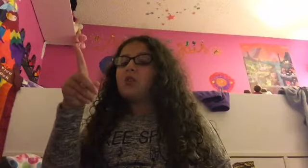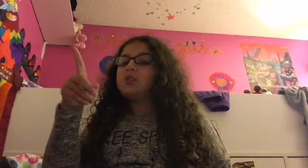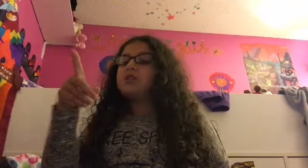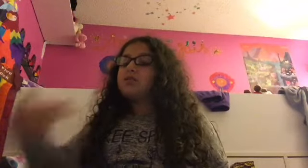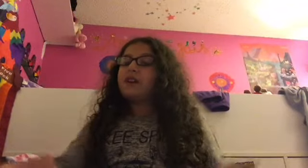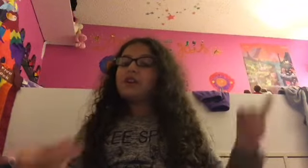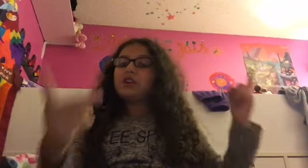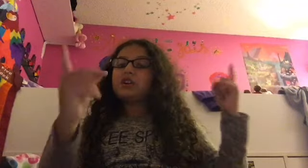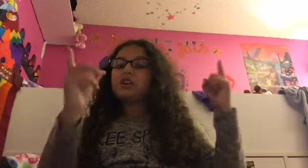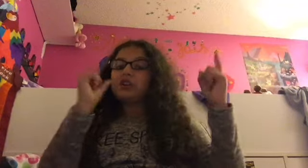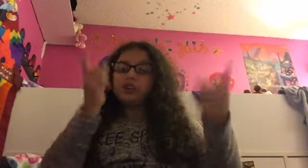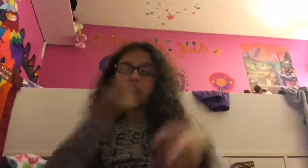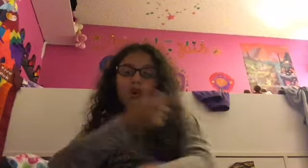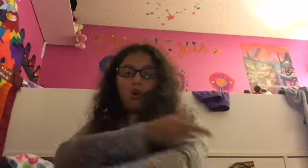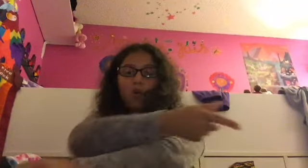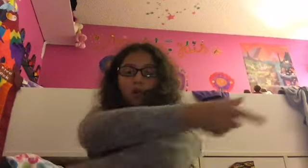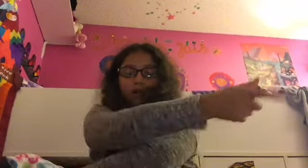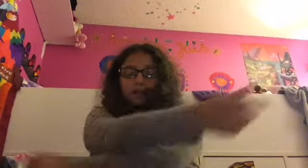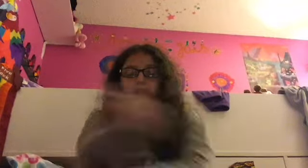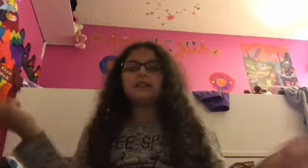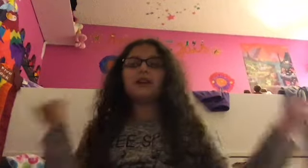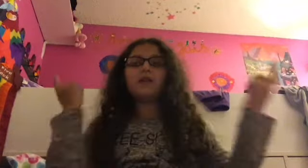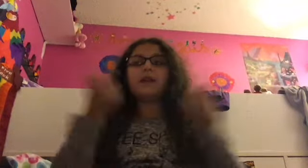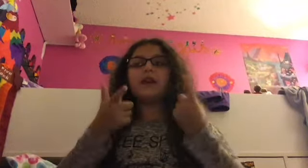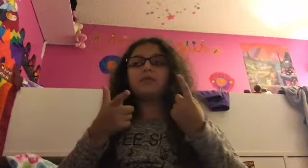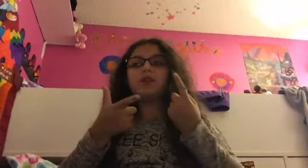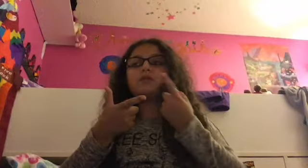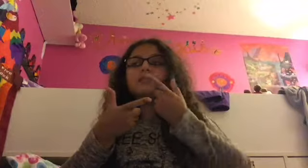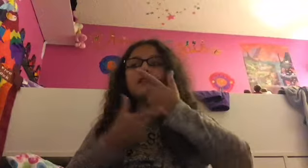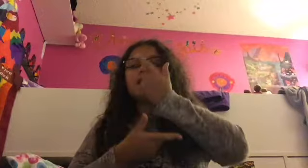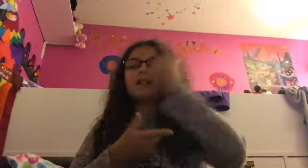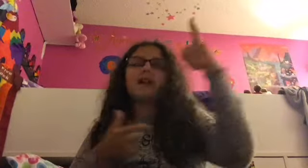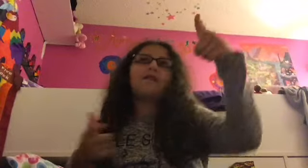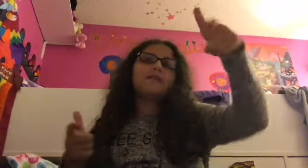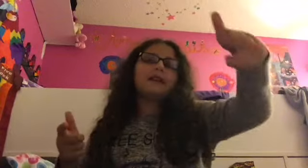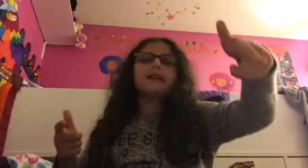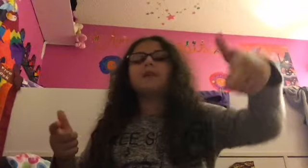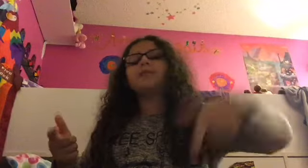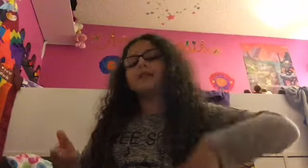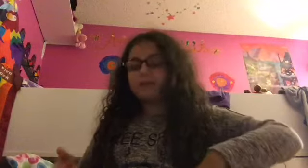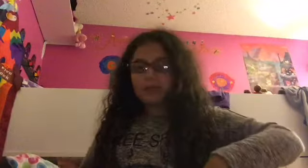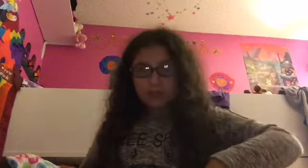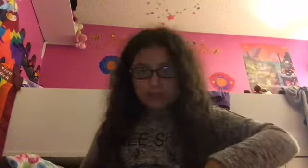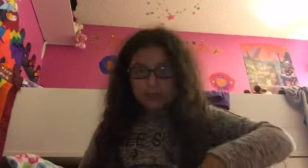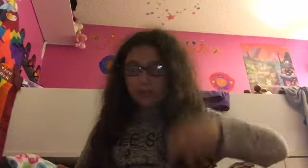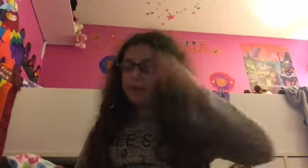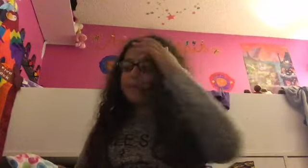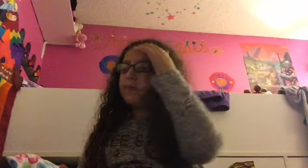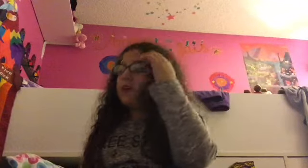you better go see it when it uploads. And I haven't made it yet because I'm still sick, but